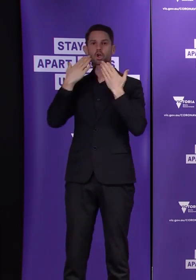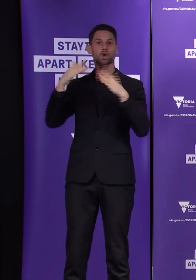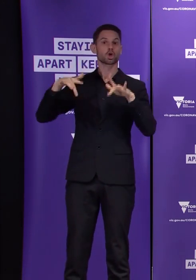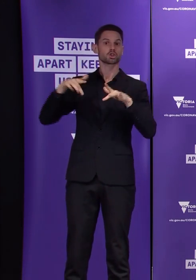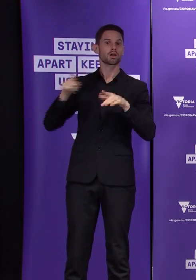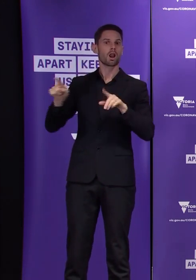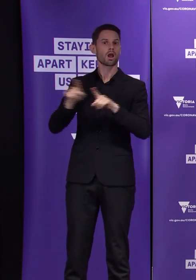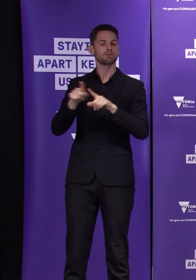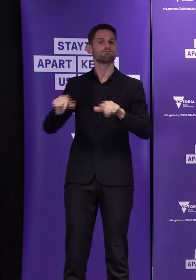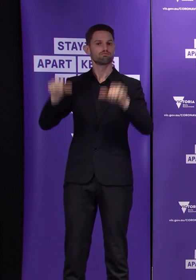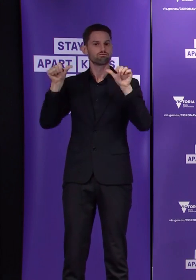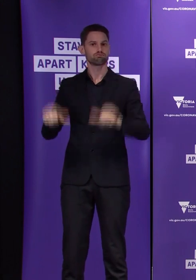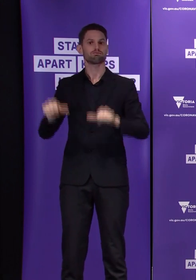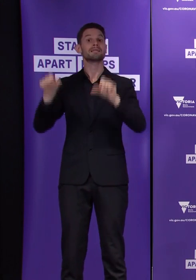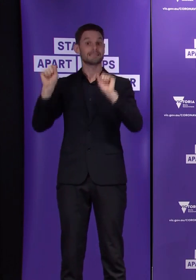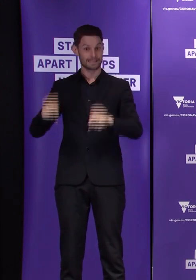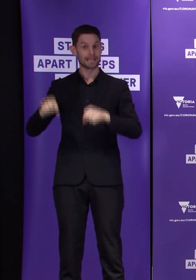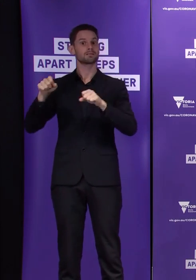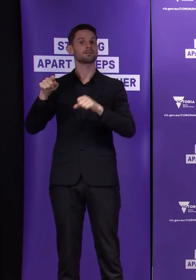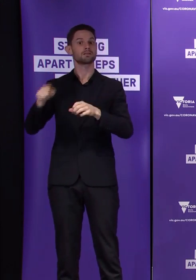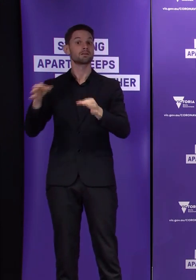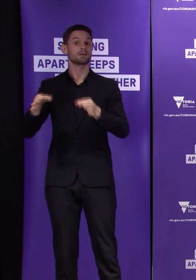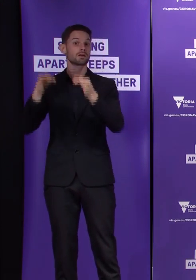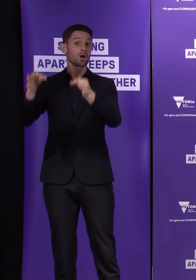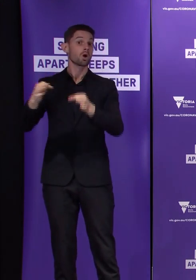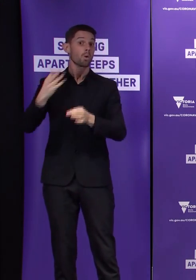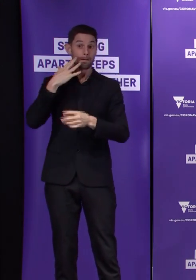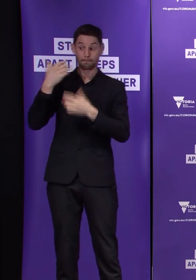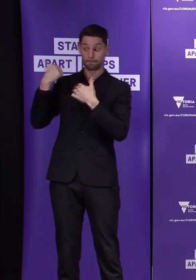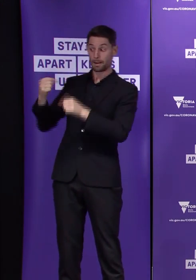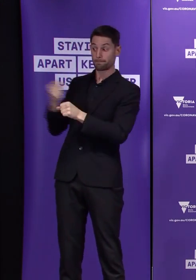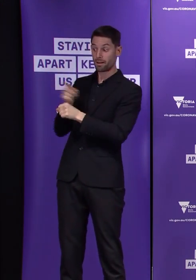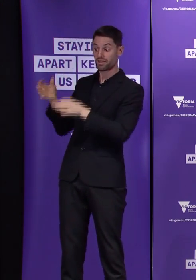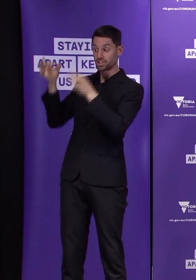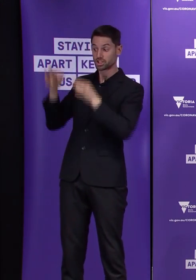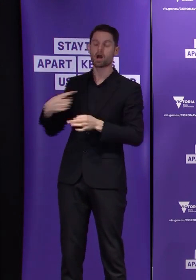been finalised. But if and when it is, then of course we'll talk to you about it.